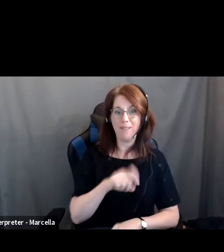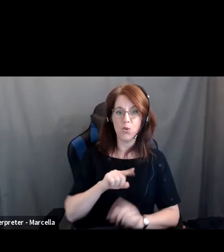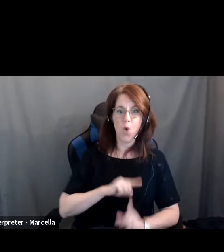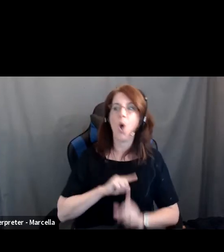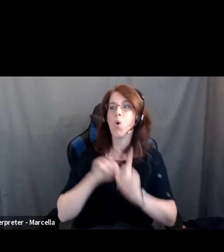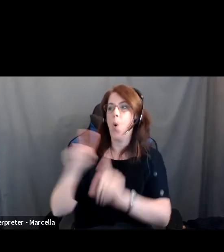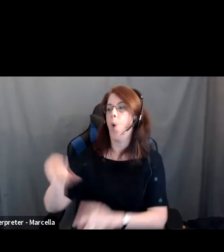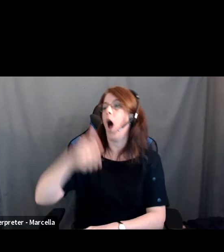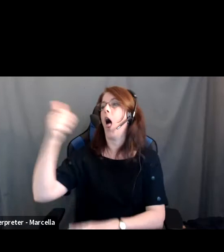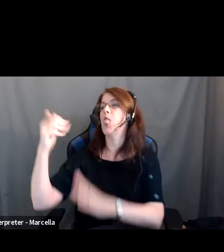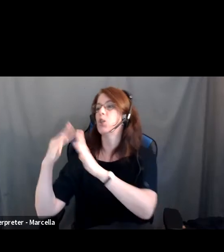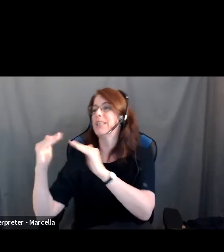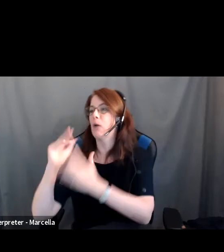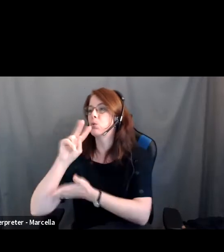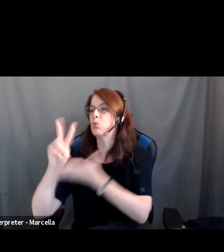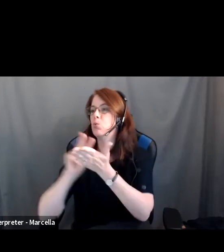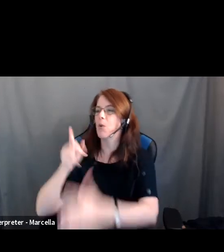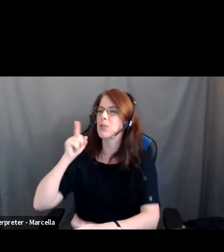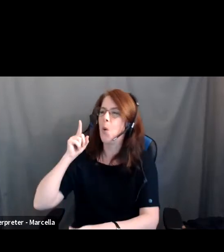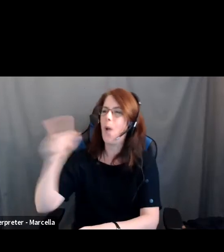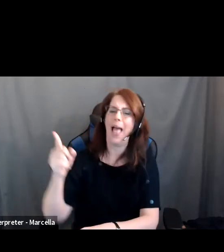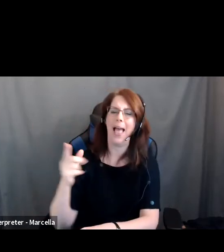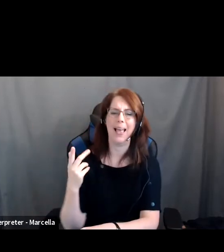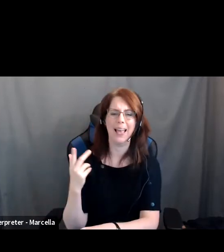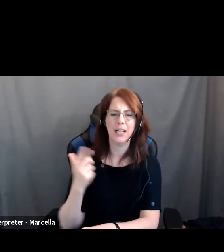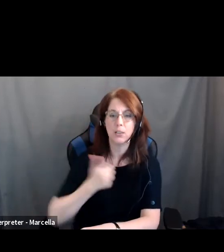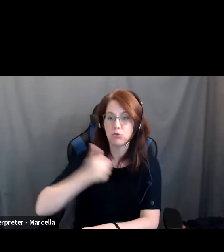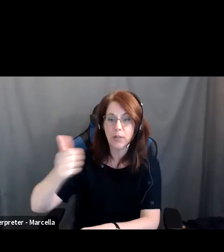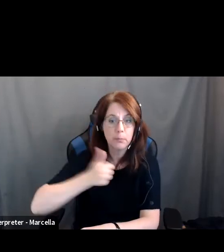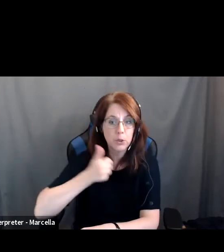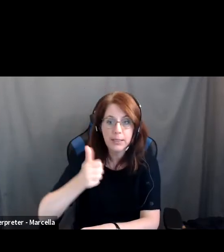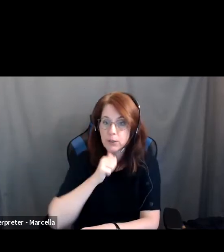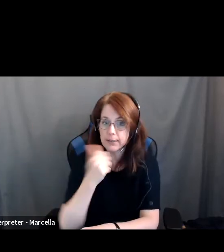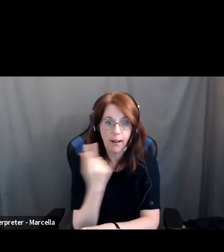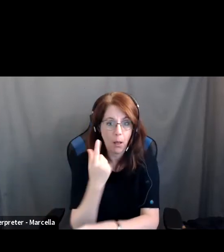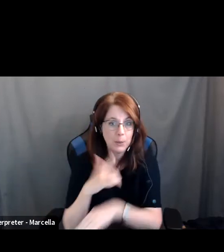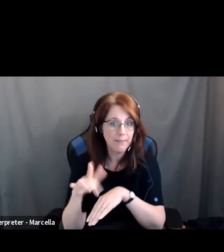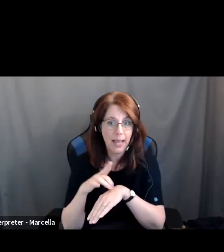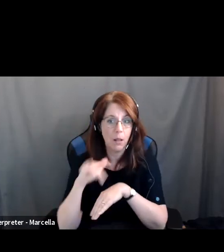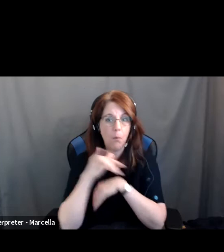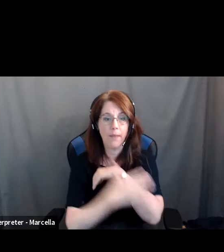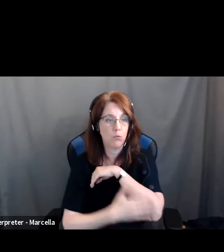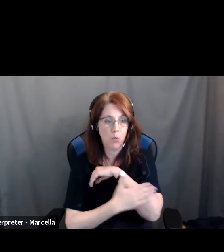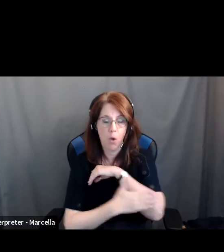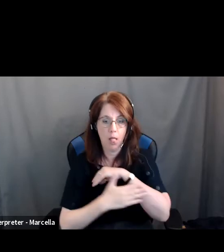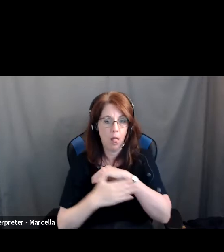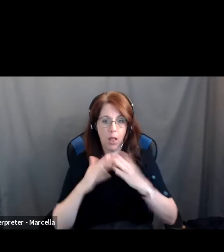this other town that's 2 hours away. And as everyone noted, transportation is not always available in rural communities. So it is awesome if you can